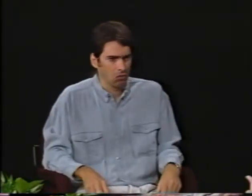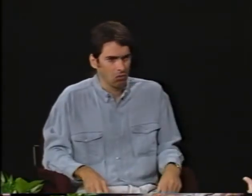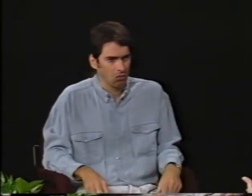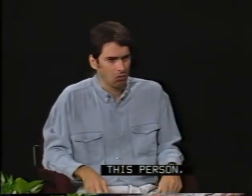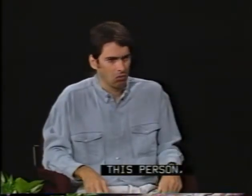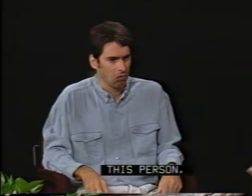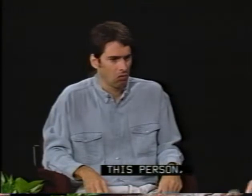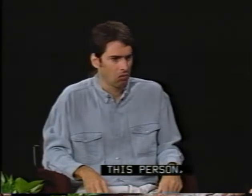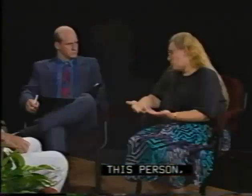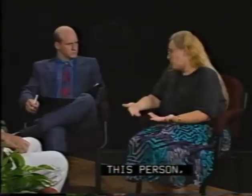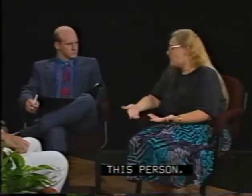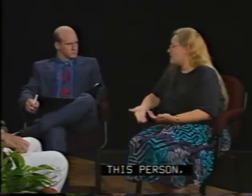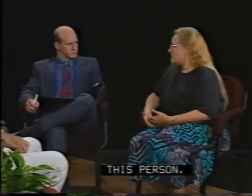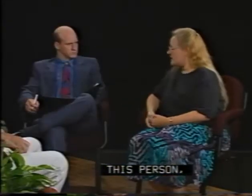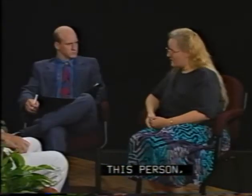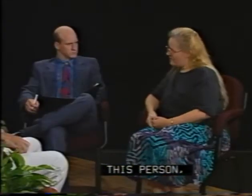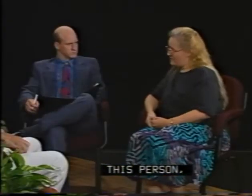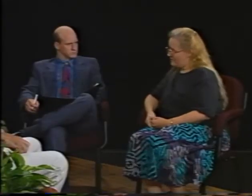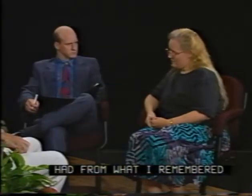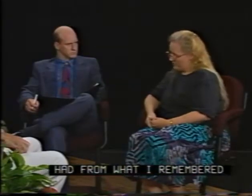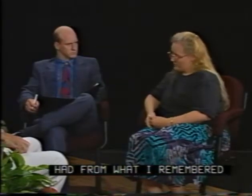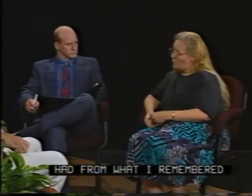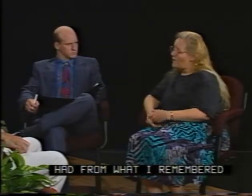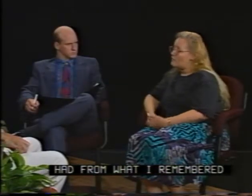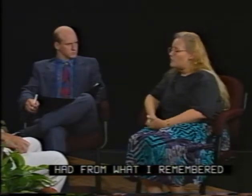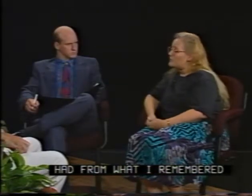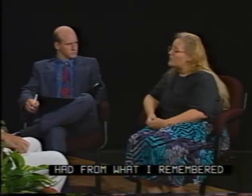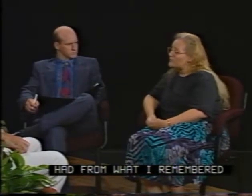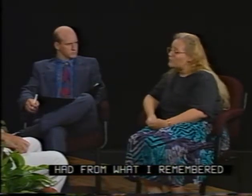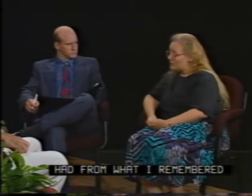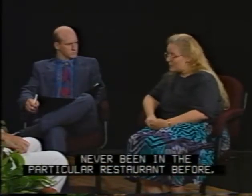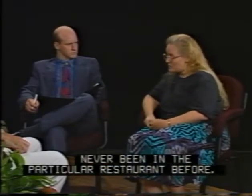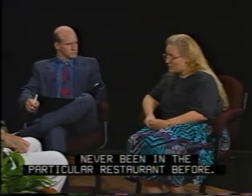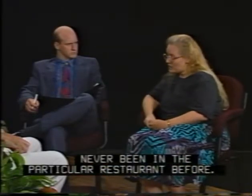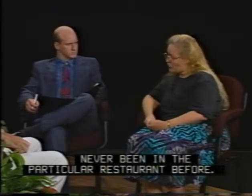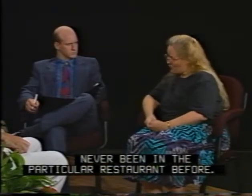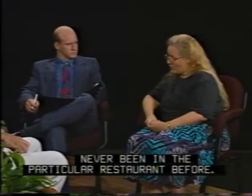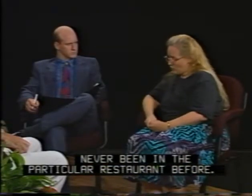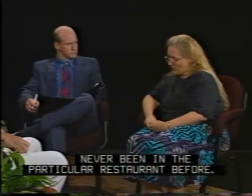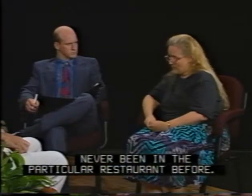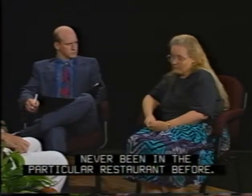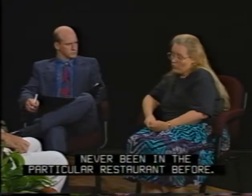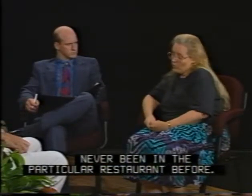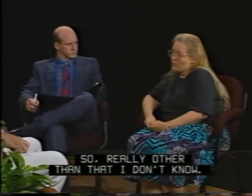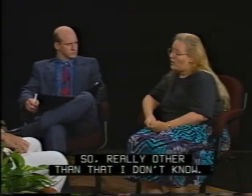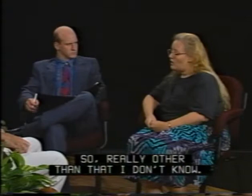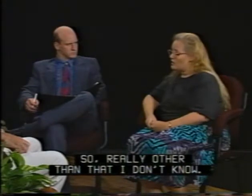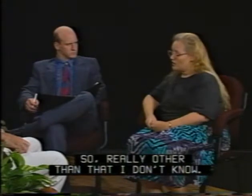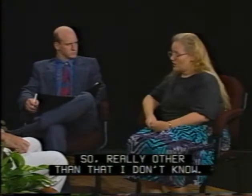So this person had, from what I remember, never been in the particular restaurant before. So